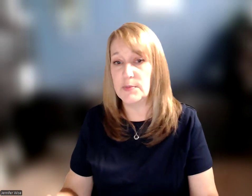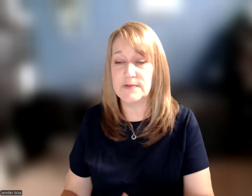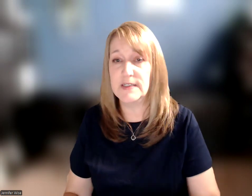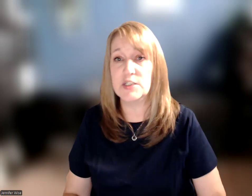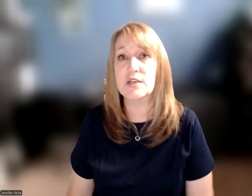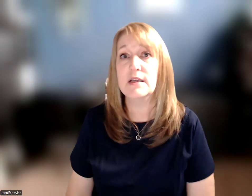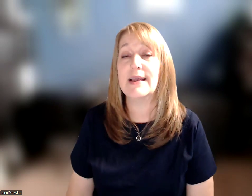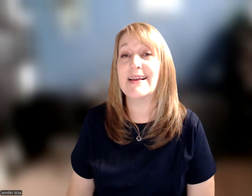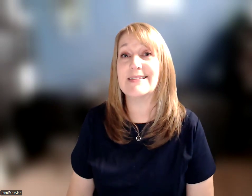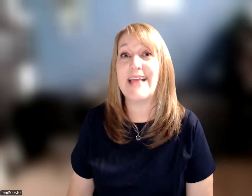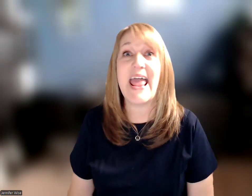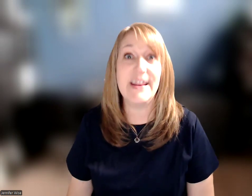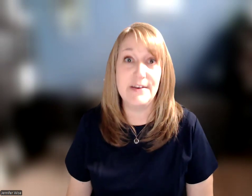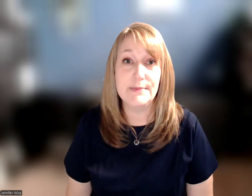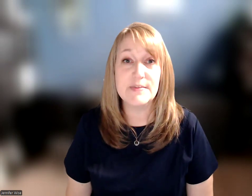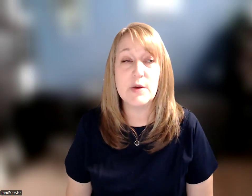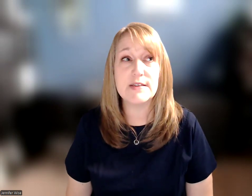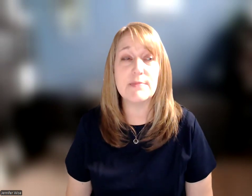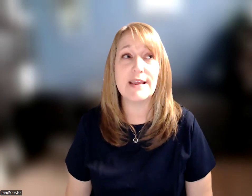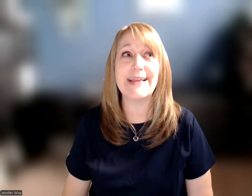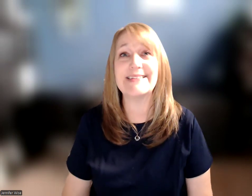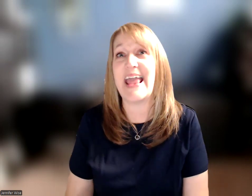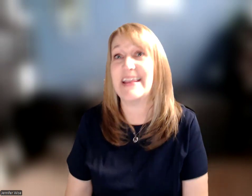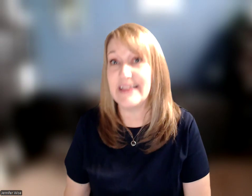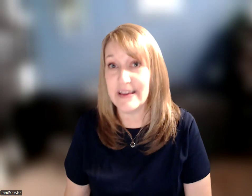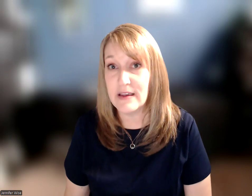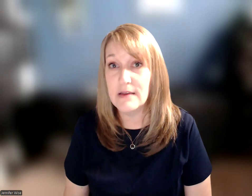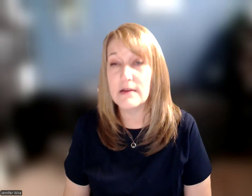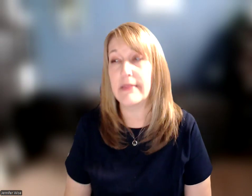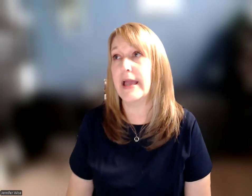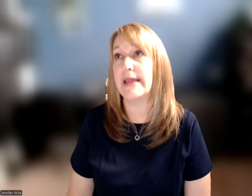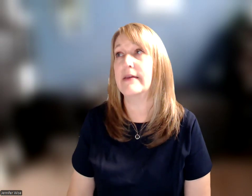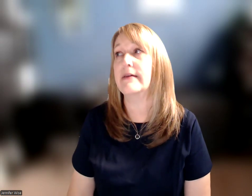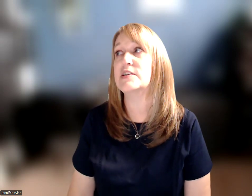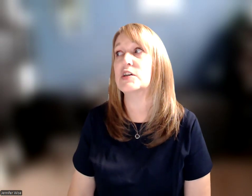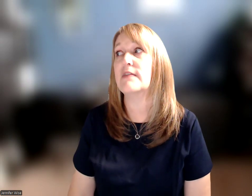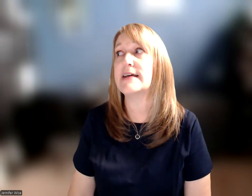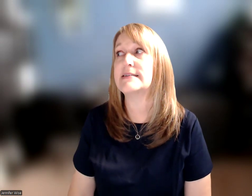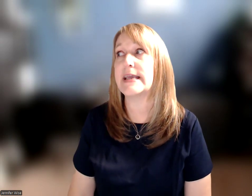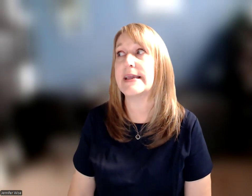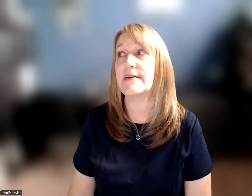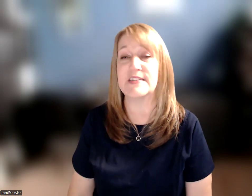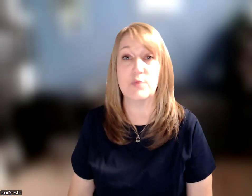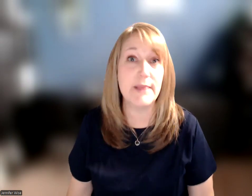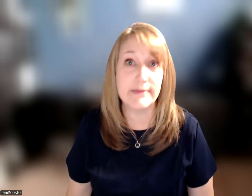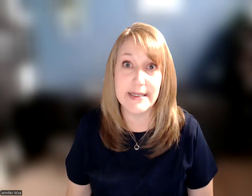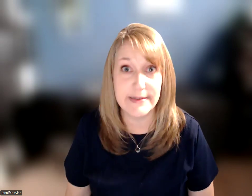or to finish is end. So if something is ending, like it's your last day of swimming lessons